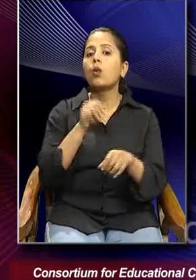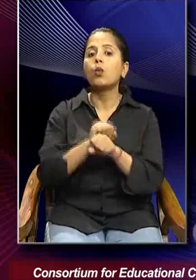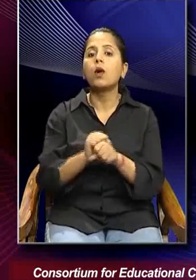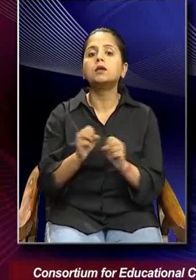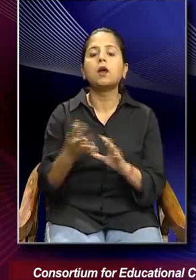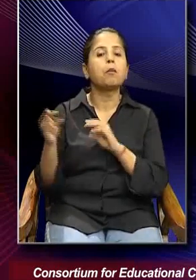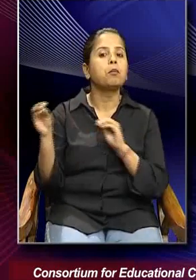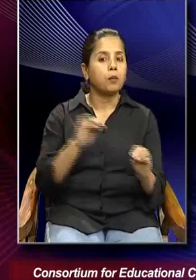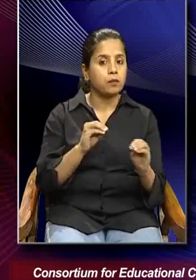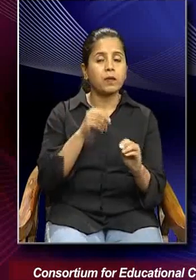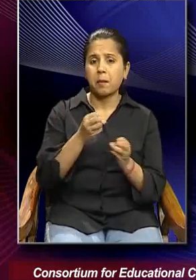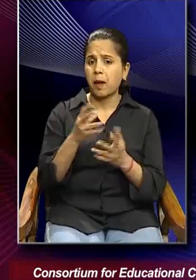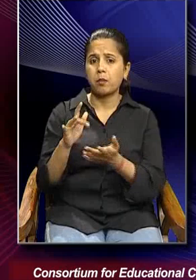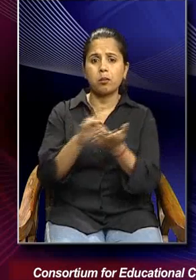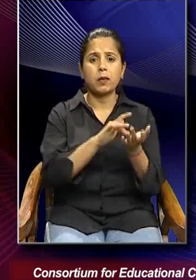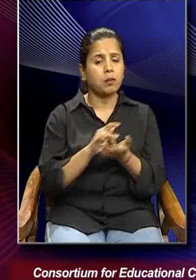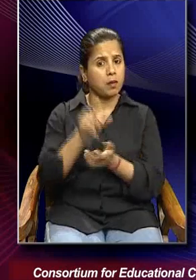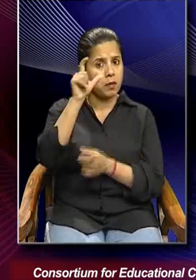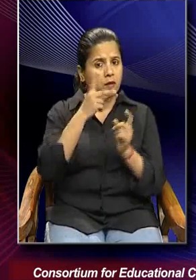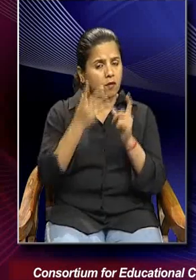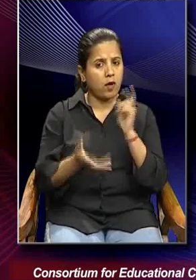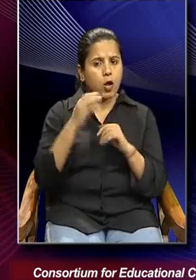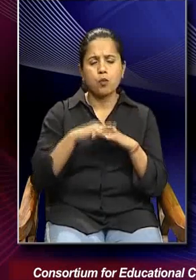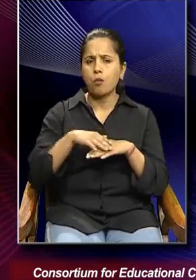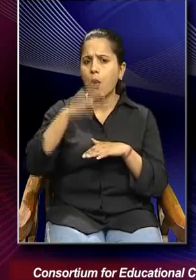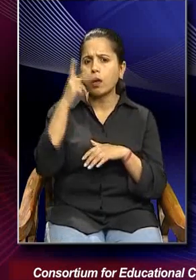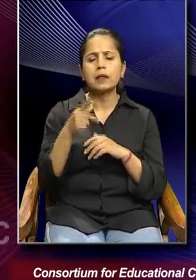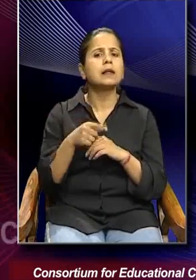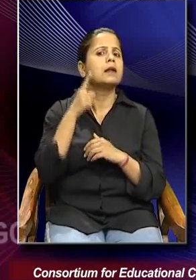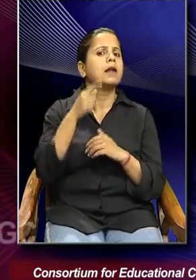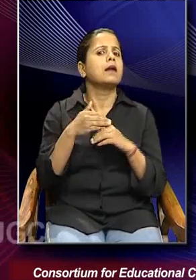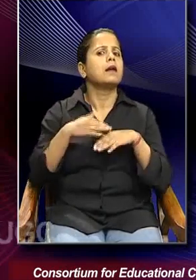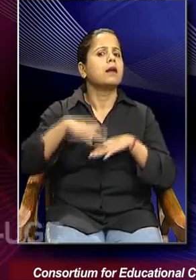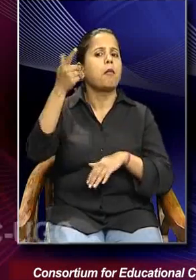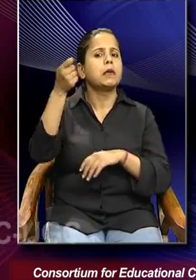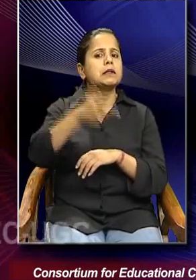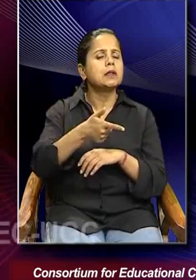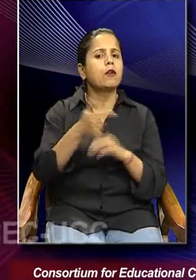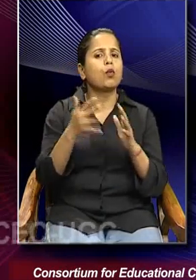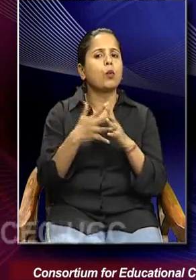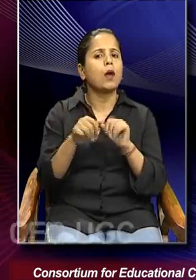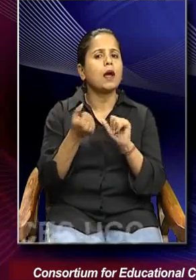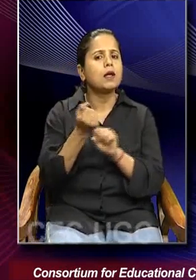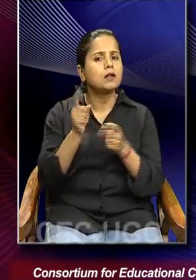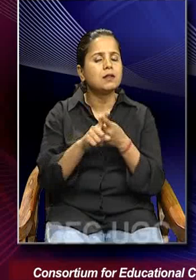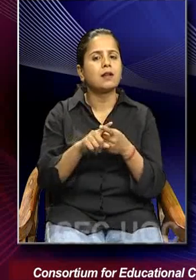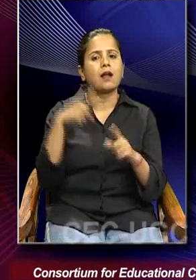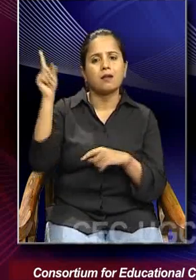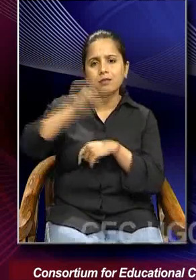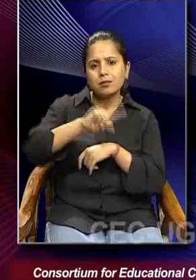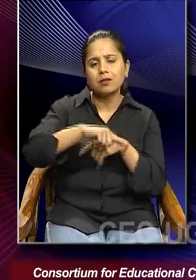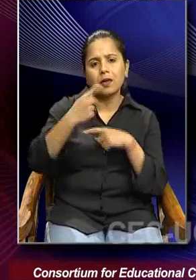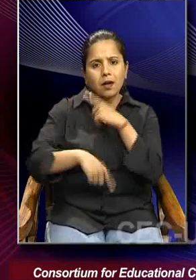course, that people find lot of difference in the wage rates at their place of origin and the place